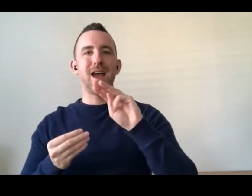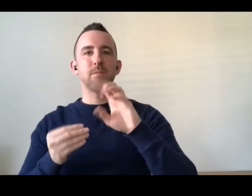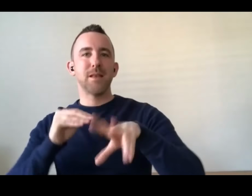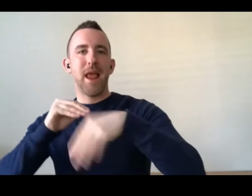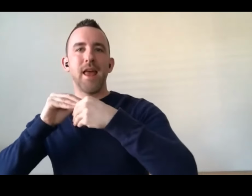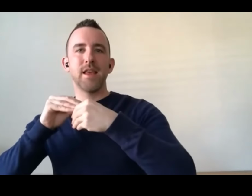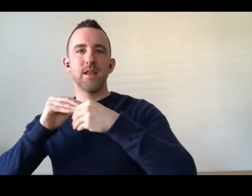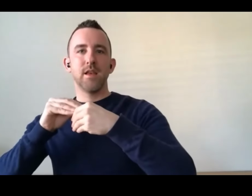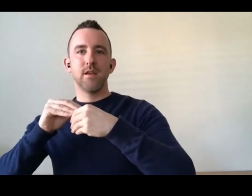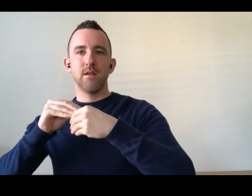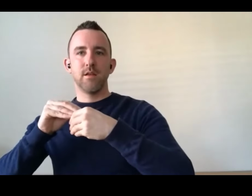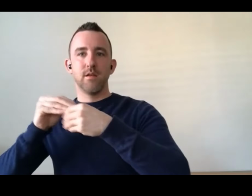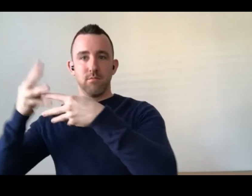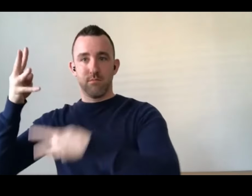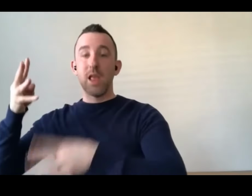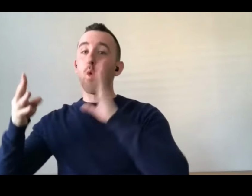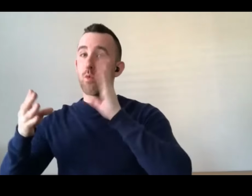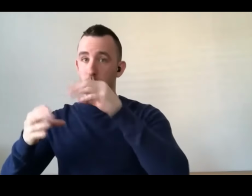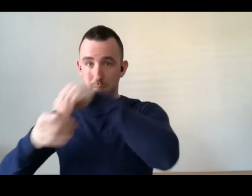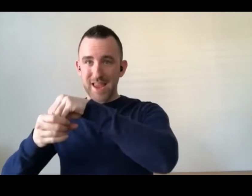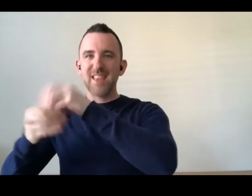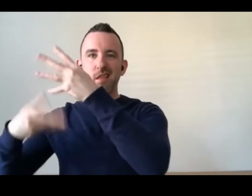will be in the list, the hunt list as well.